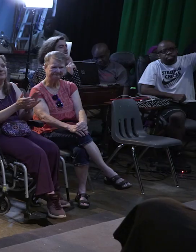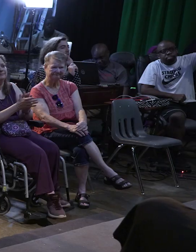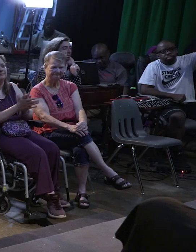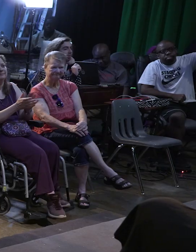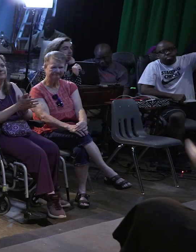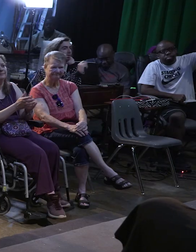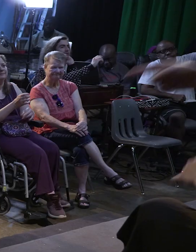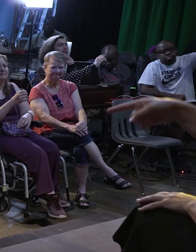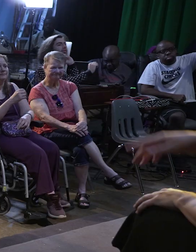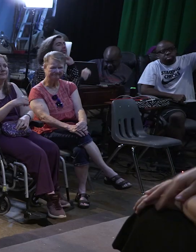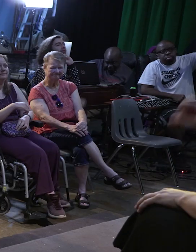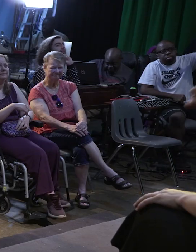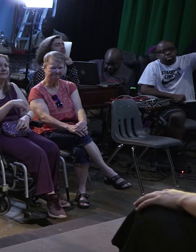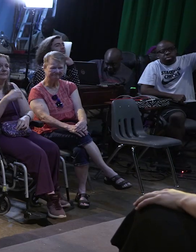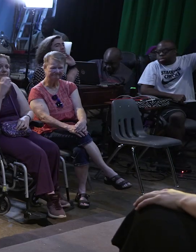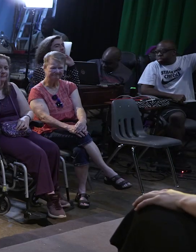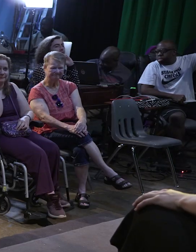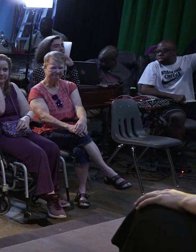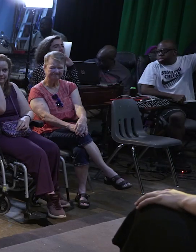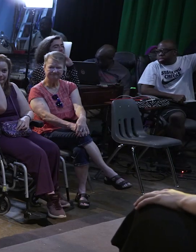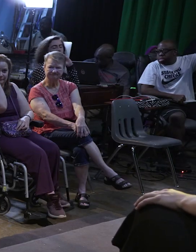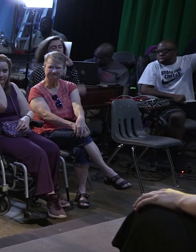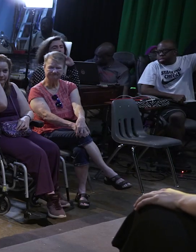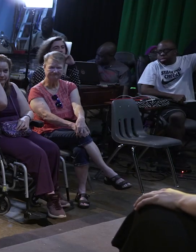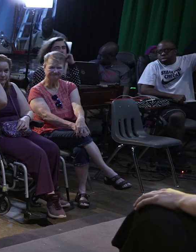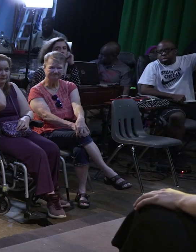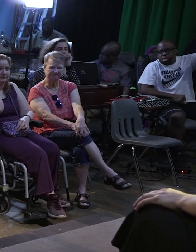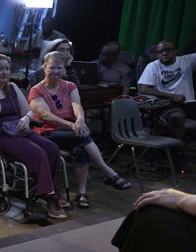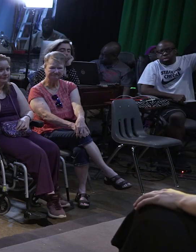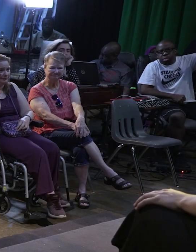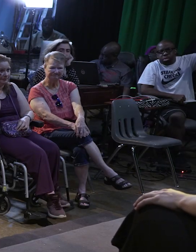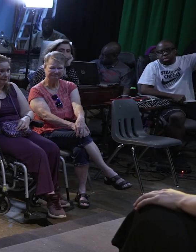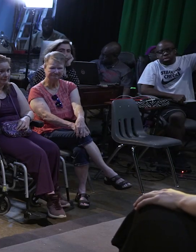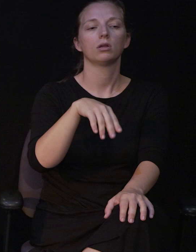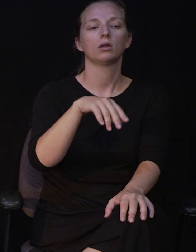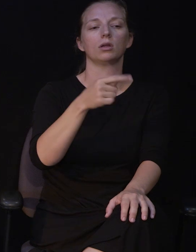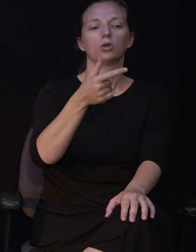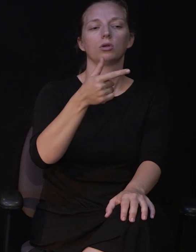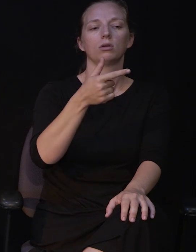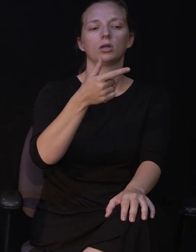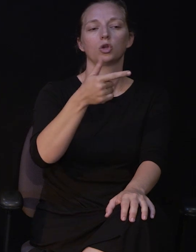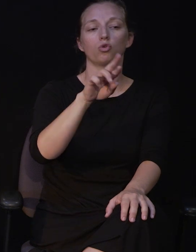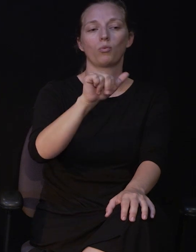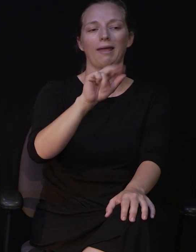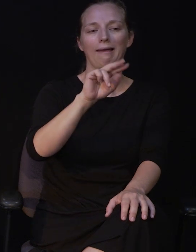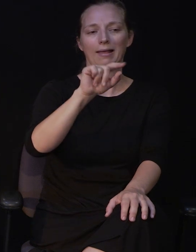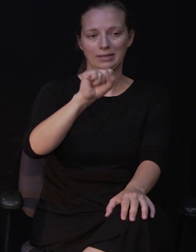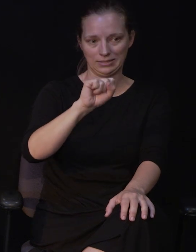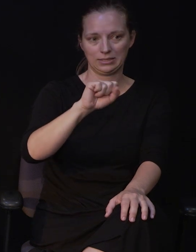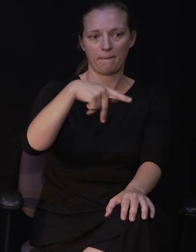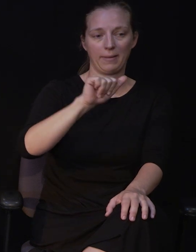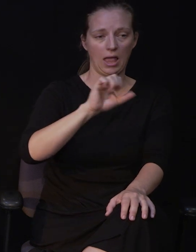you. Yeah. Okay, where in Oregon do you live? Grants Don't say your Pass. address. What? Grants Pass. Okay, I'll do. Grants Pass. Named